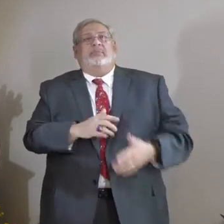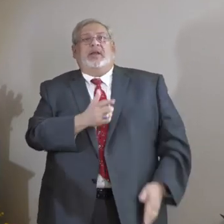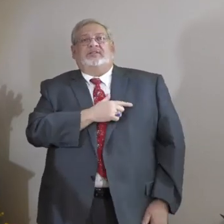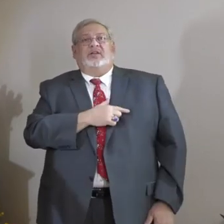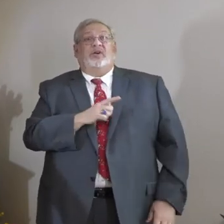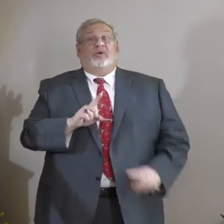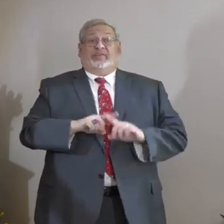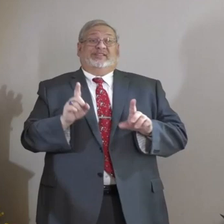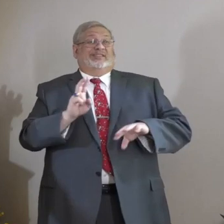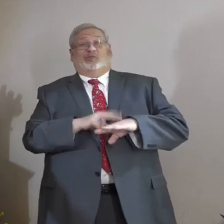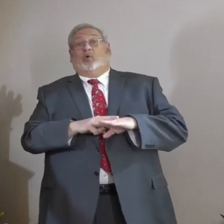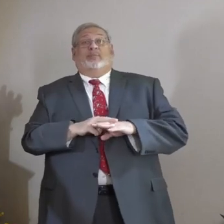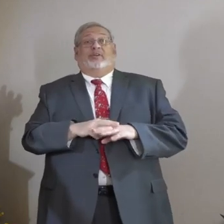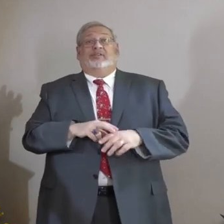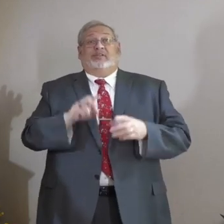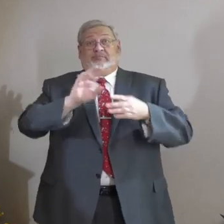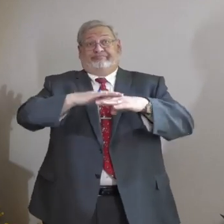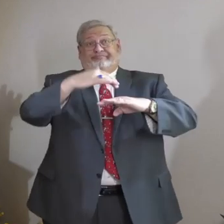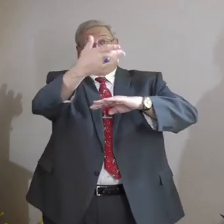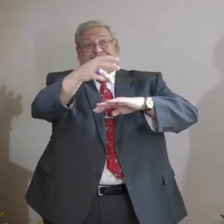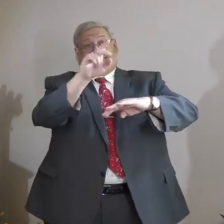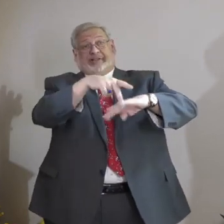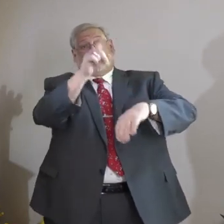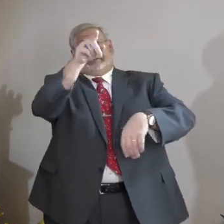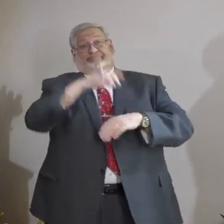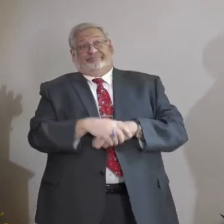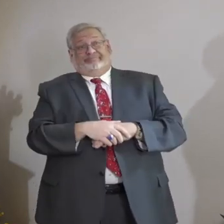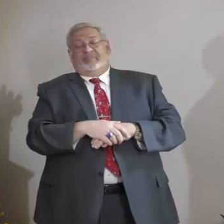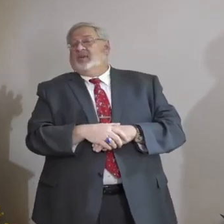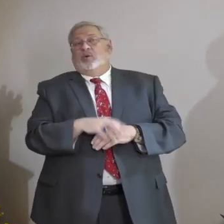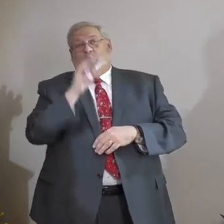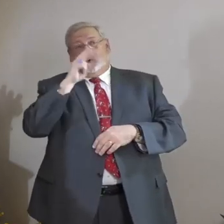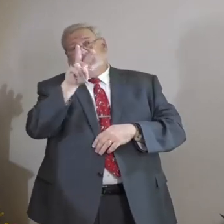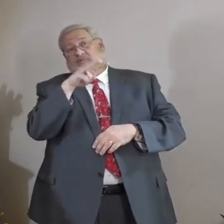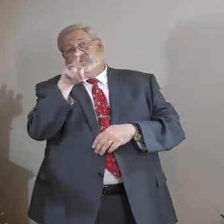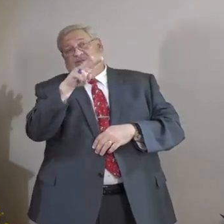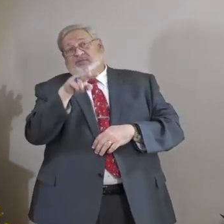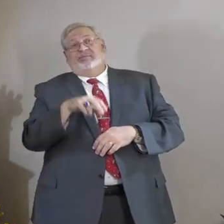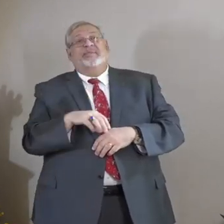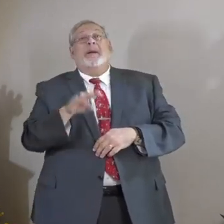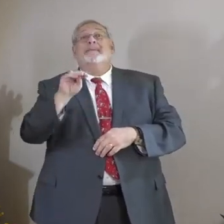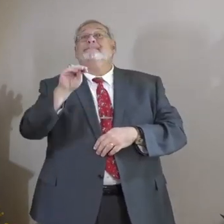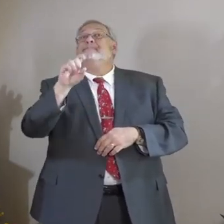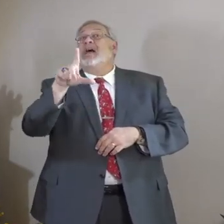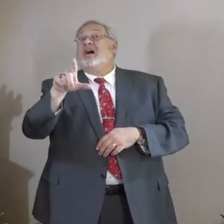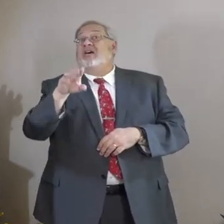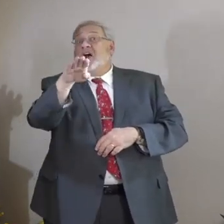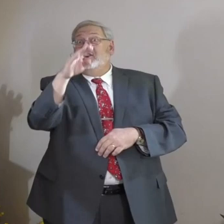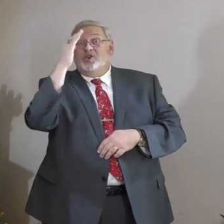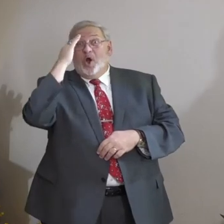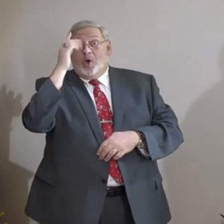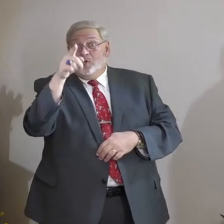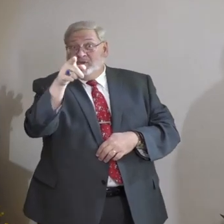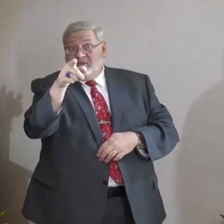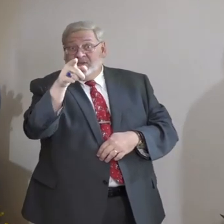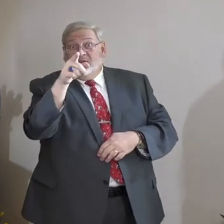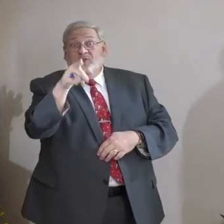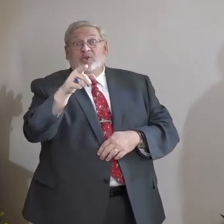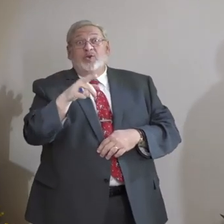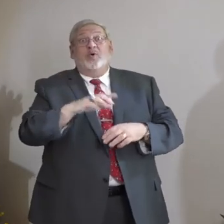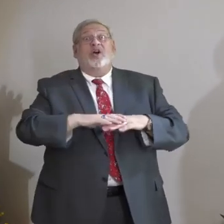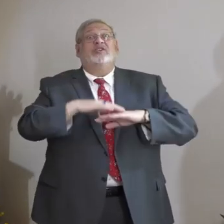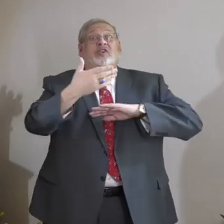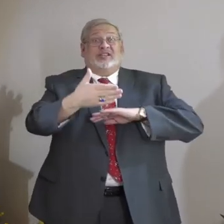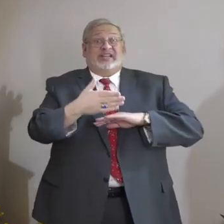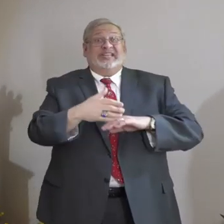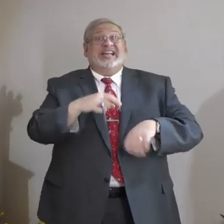this is just normal, to just click on a video in the morning and watch that. Mel Myers, I know you're out there, and I know that you're turning this